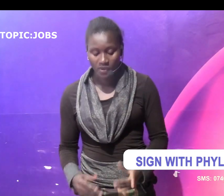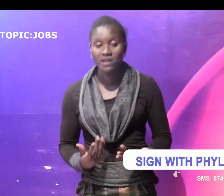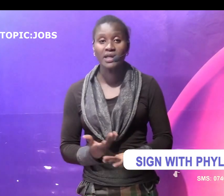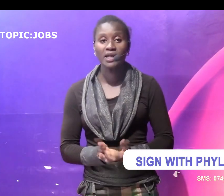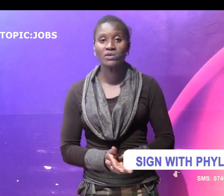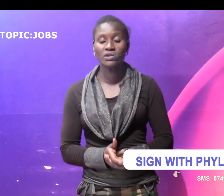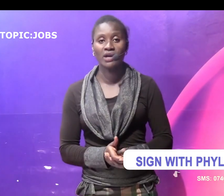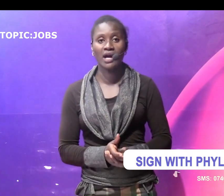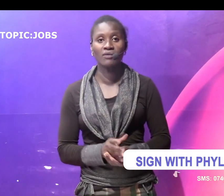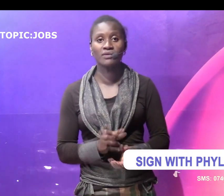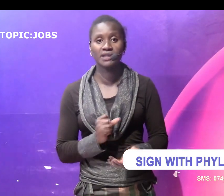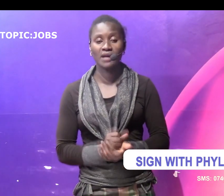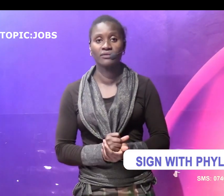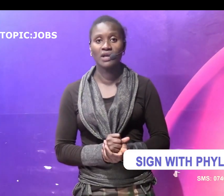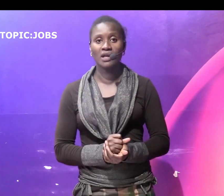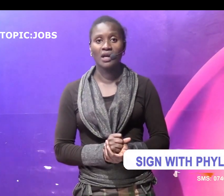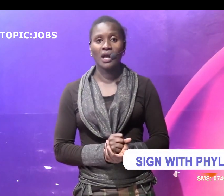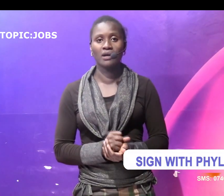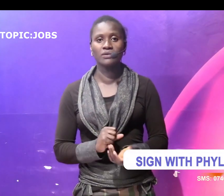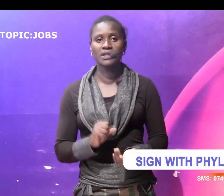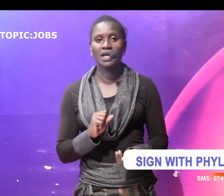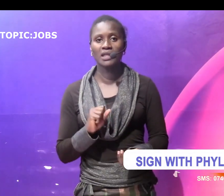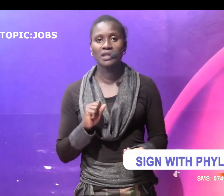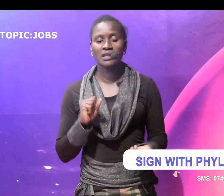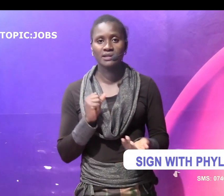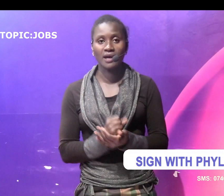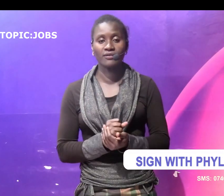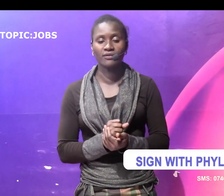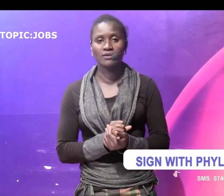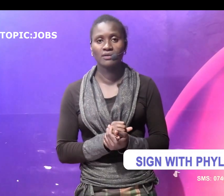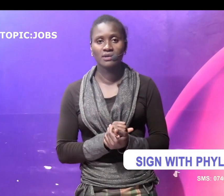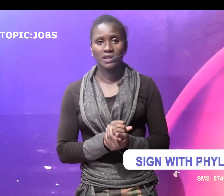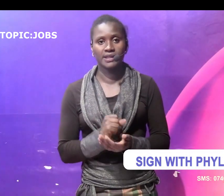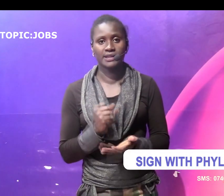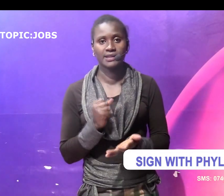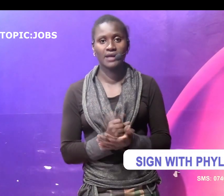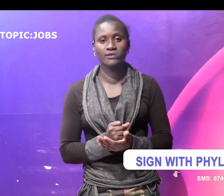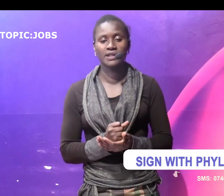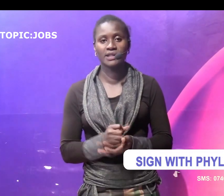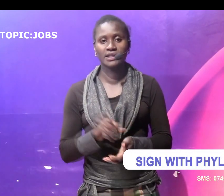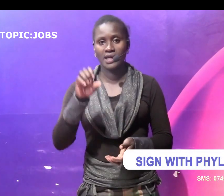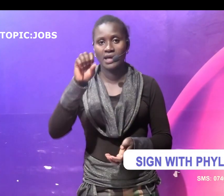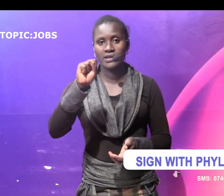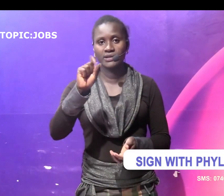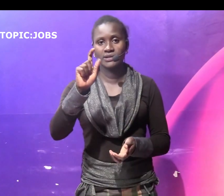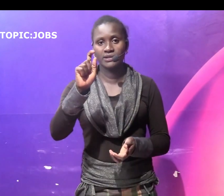then also have staff. How do we sign staff? Staff. This is